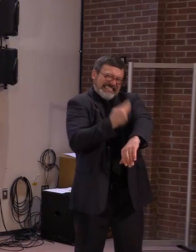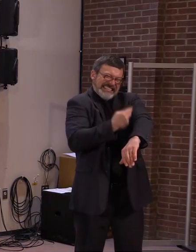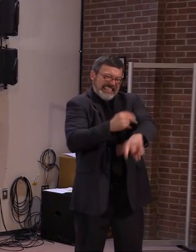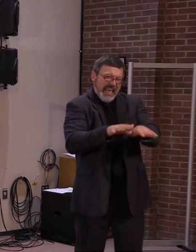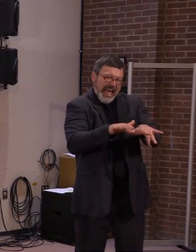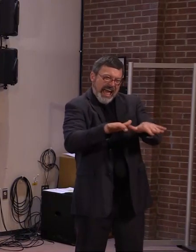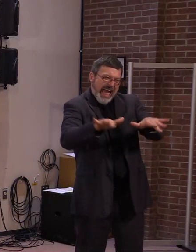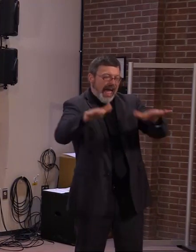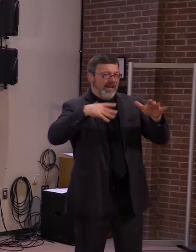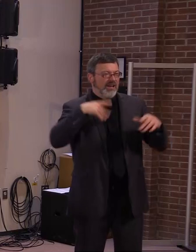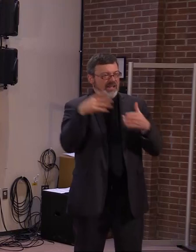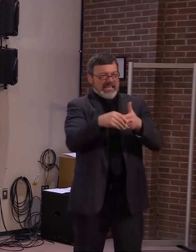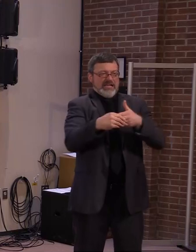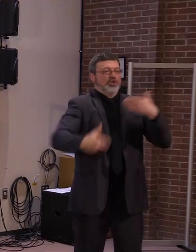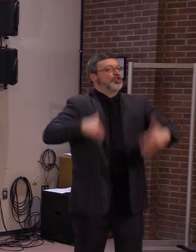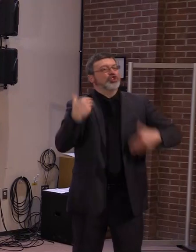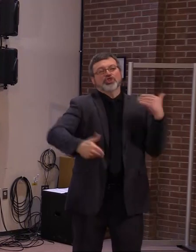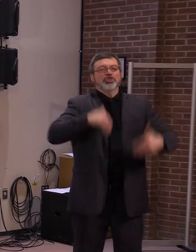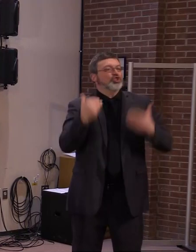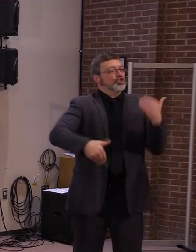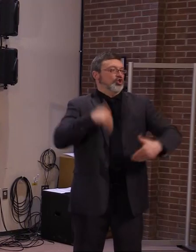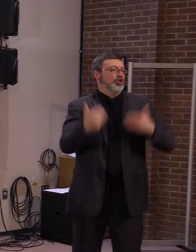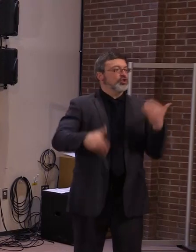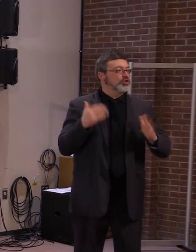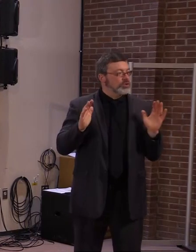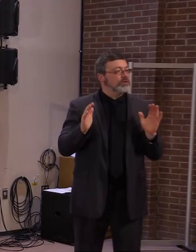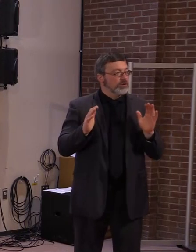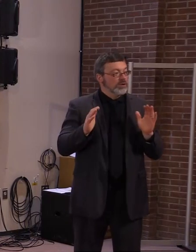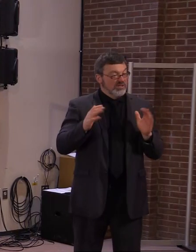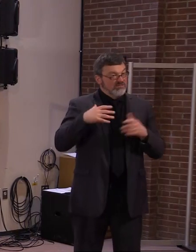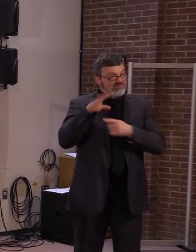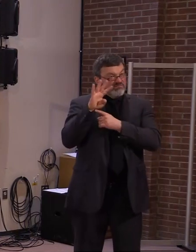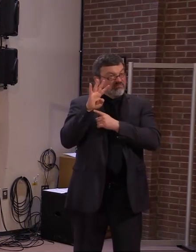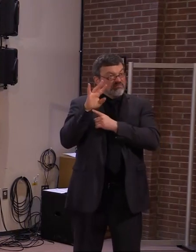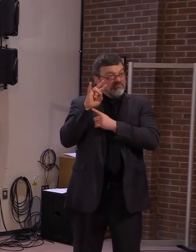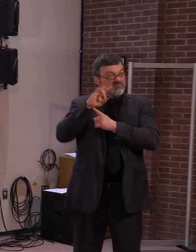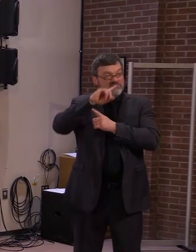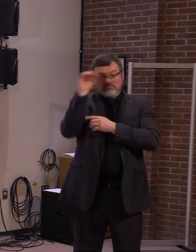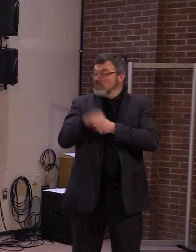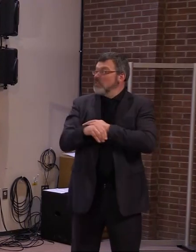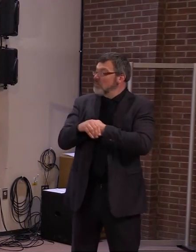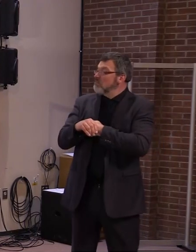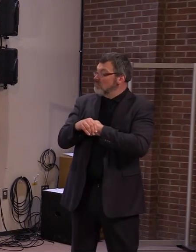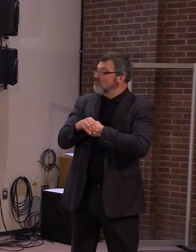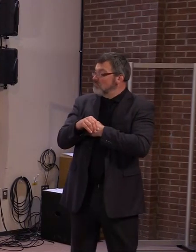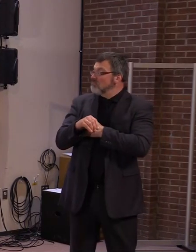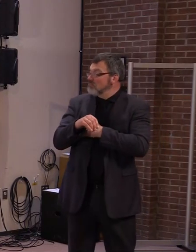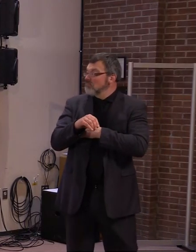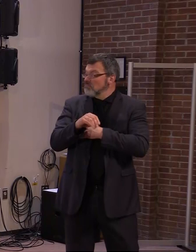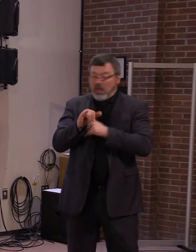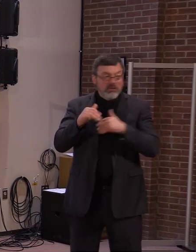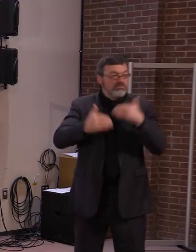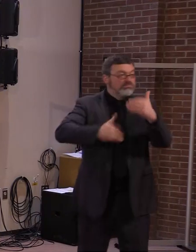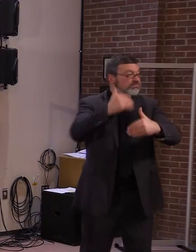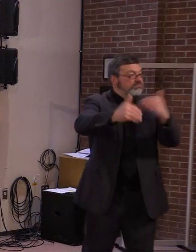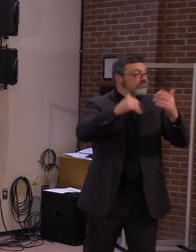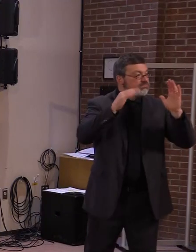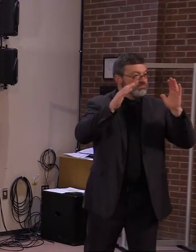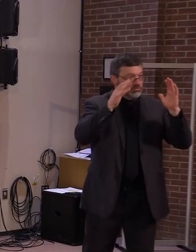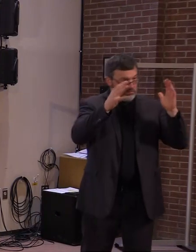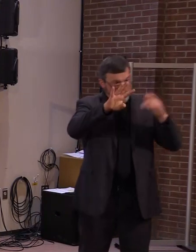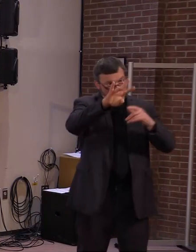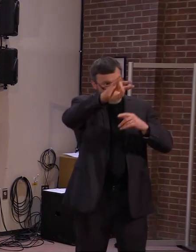over 47% of those 5 to 11 in Vermont have gotten their first shot of the vaccine. Just